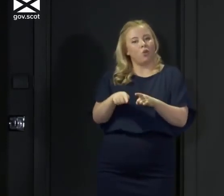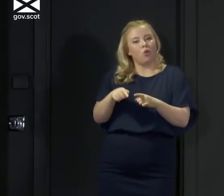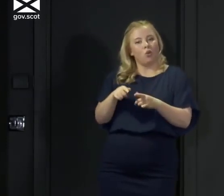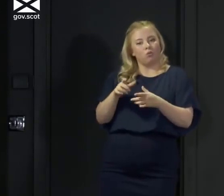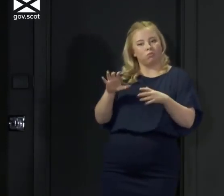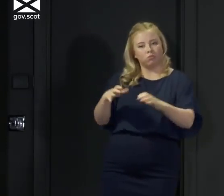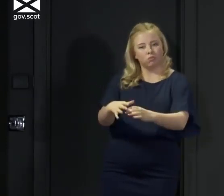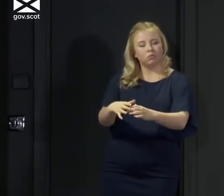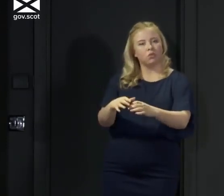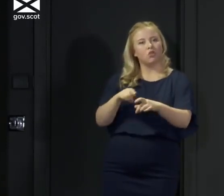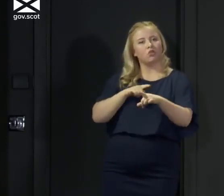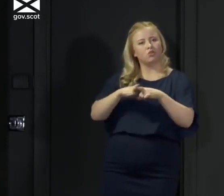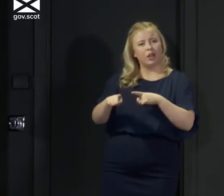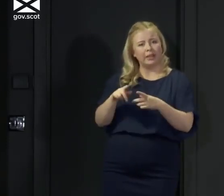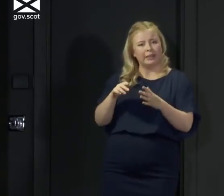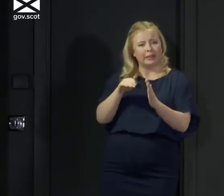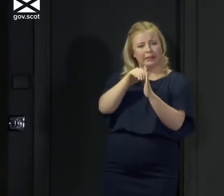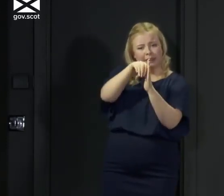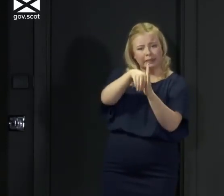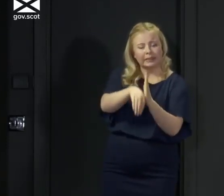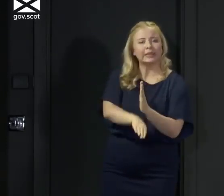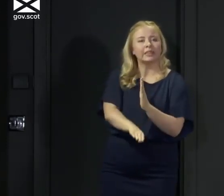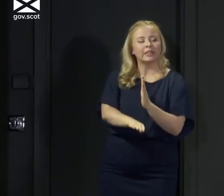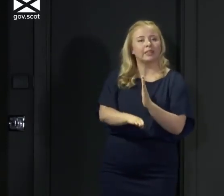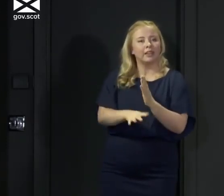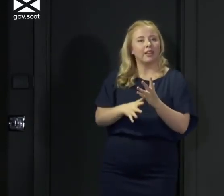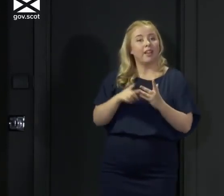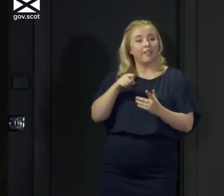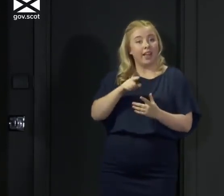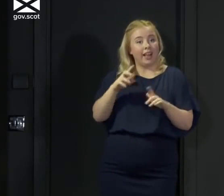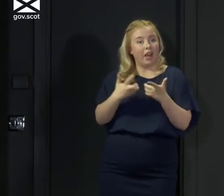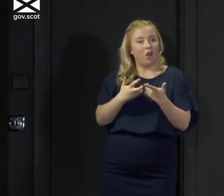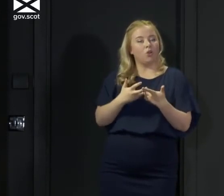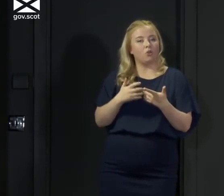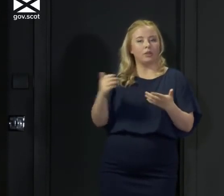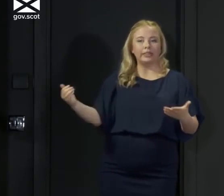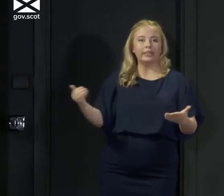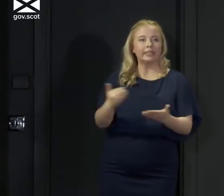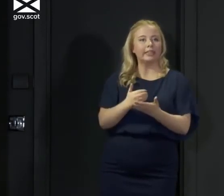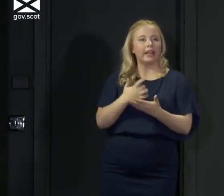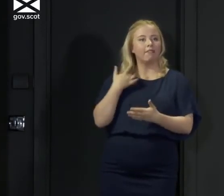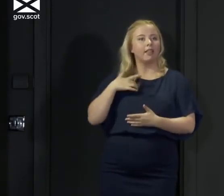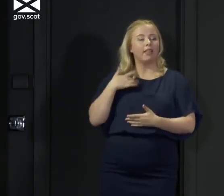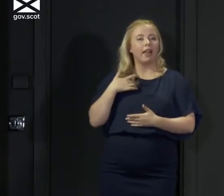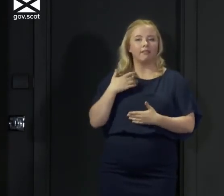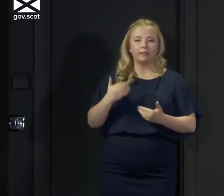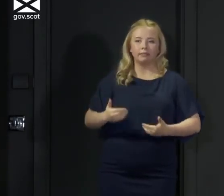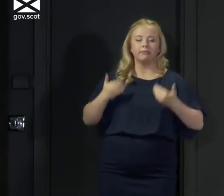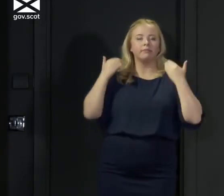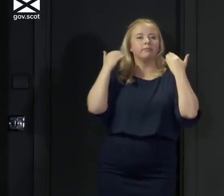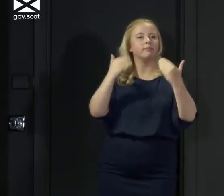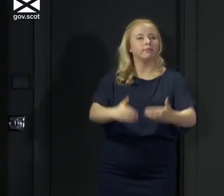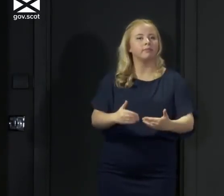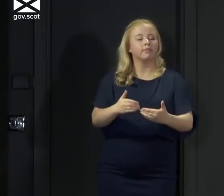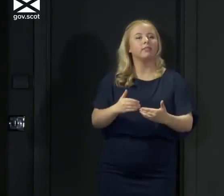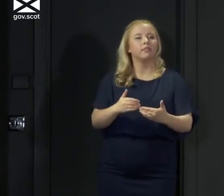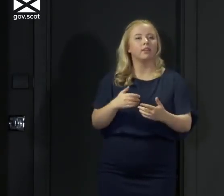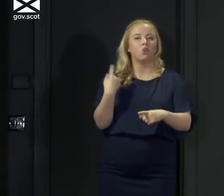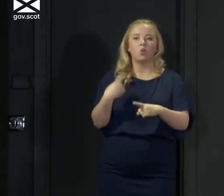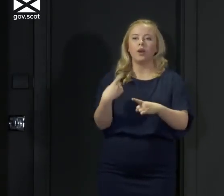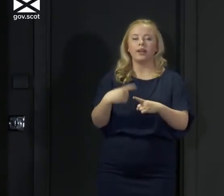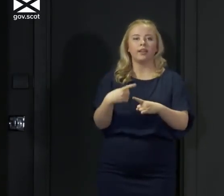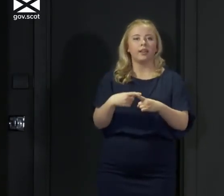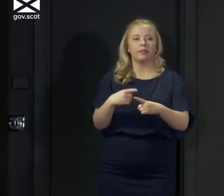to drive it to an even lower level than it is today, that's how we will then be able to move forward, hopefully more